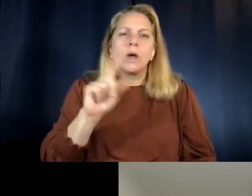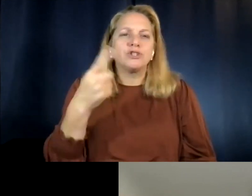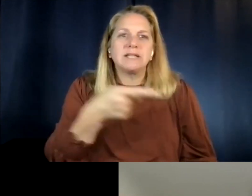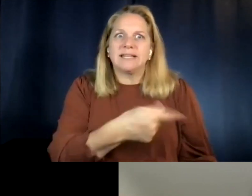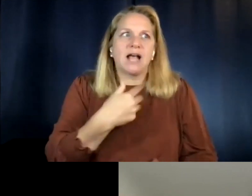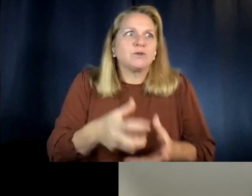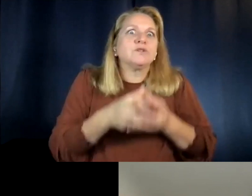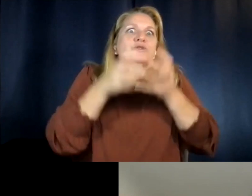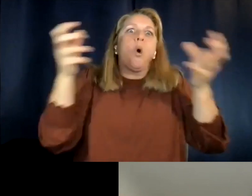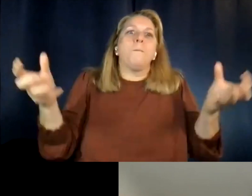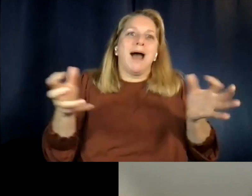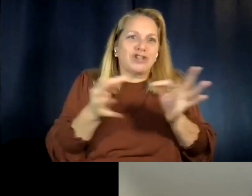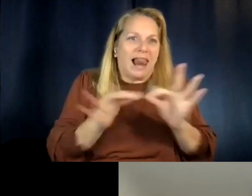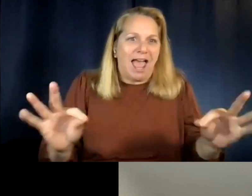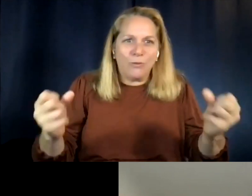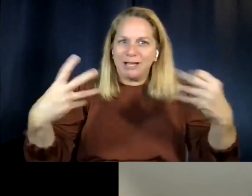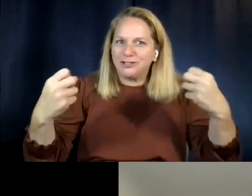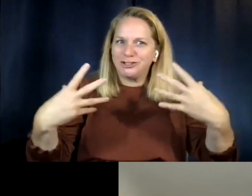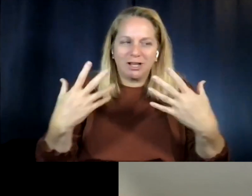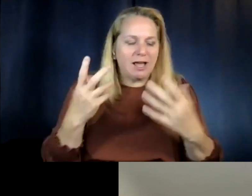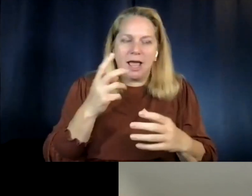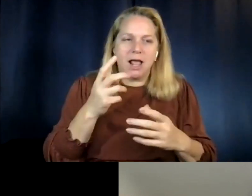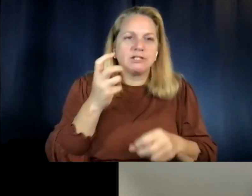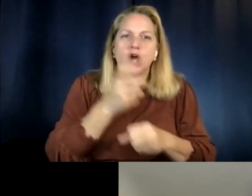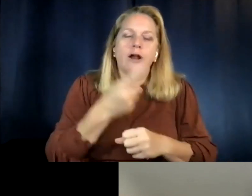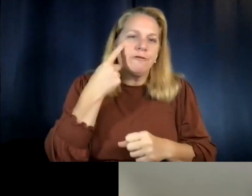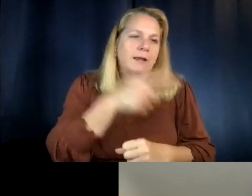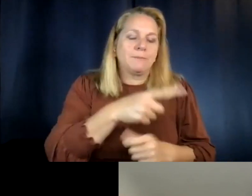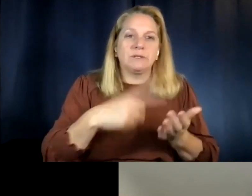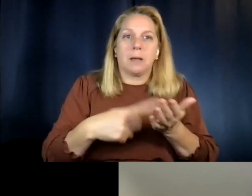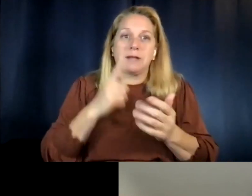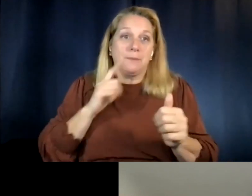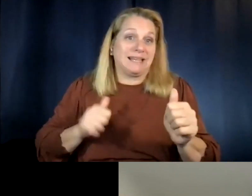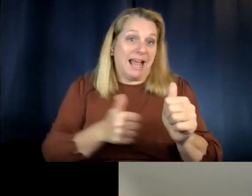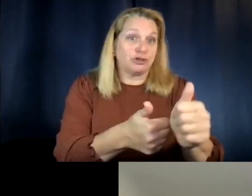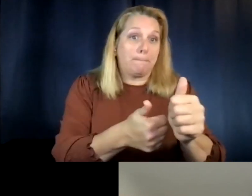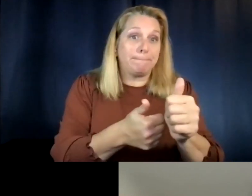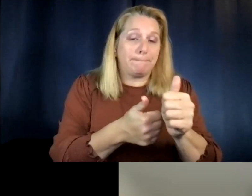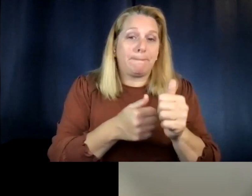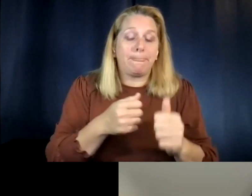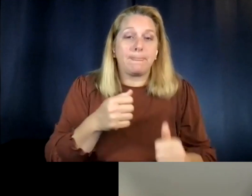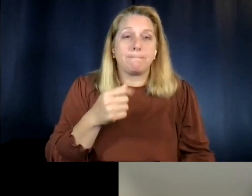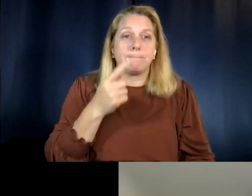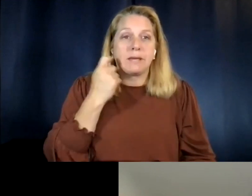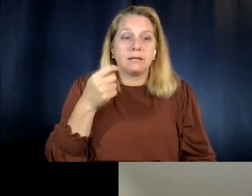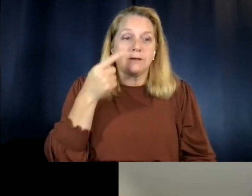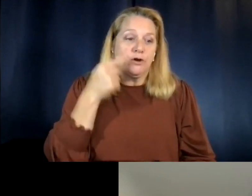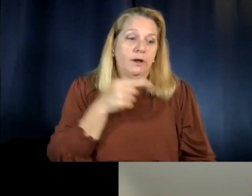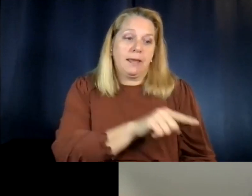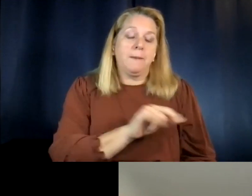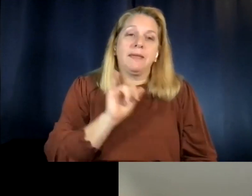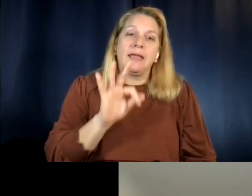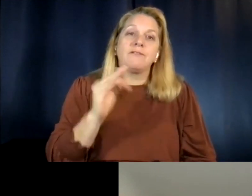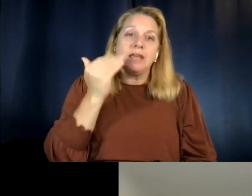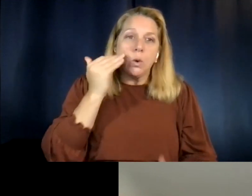much language that it's hard for him to sometimes, catch up, because to him, if he knows how